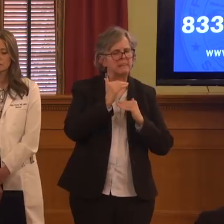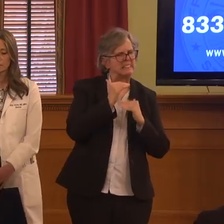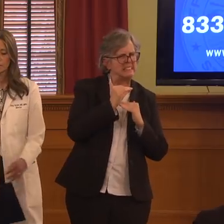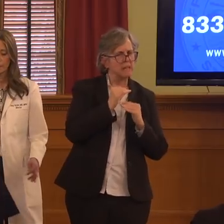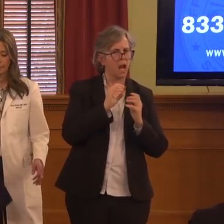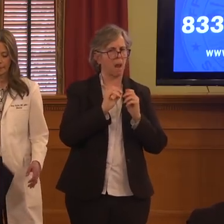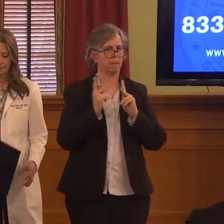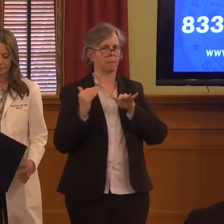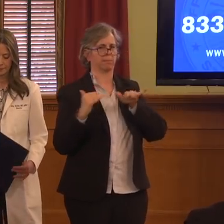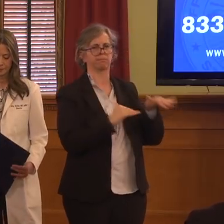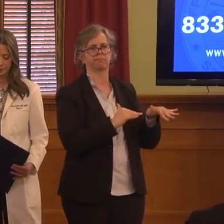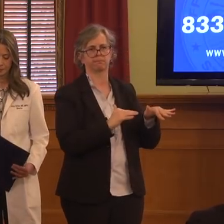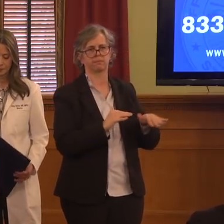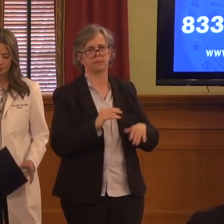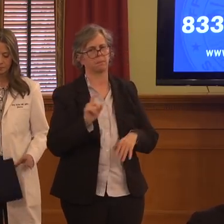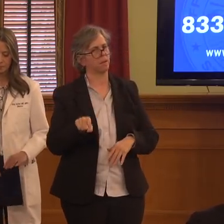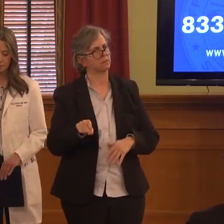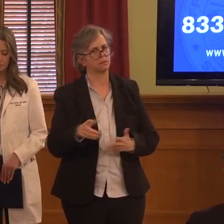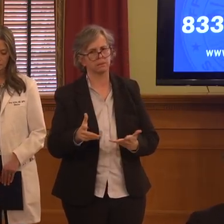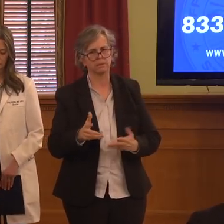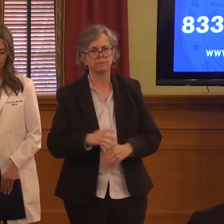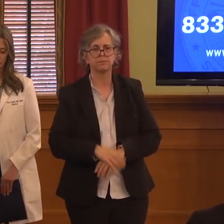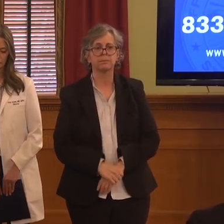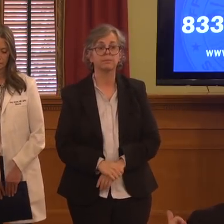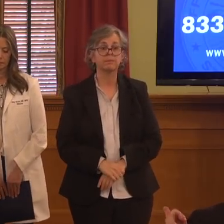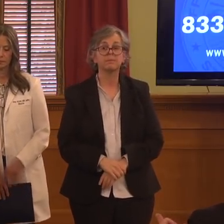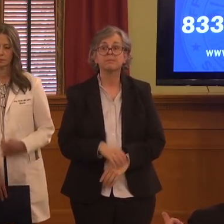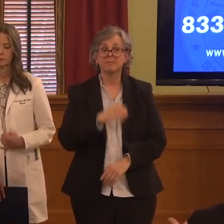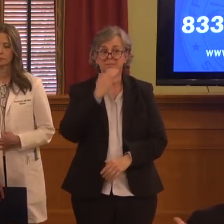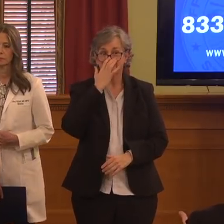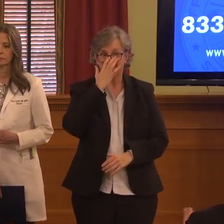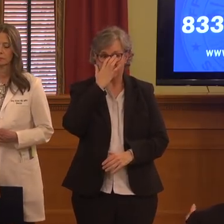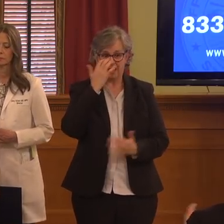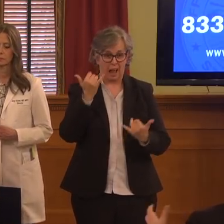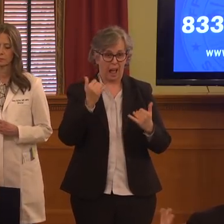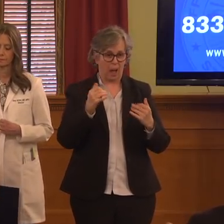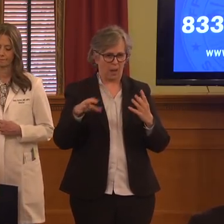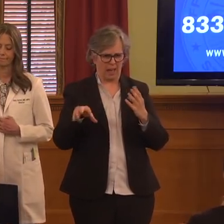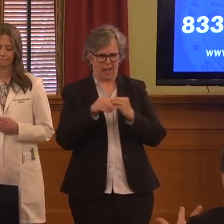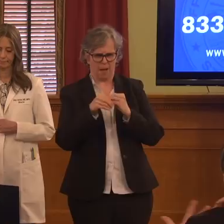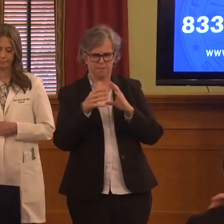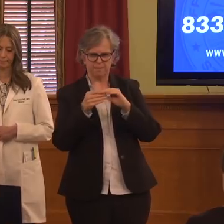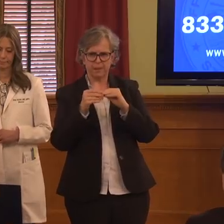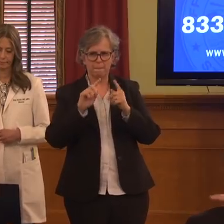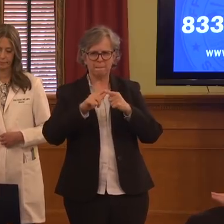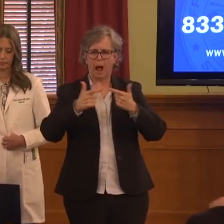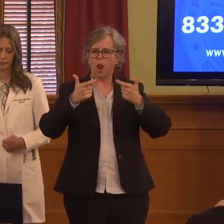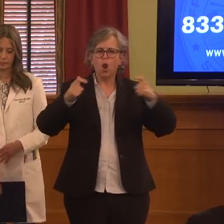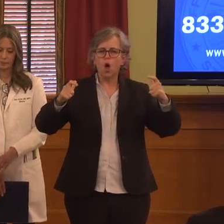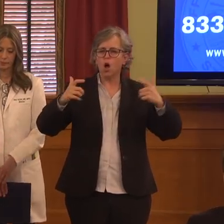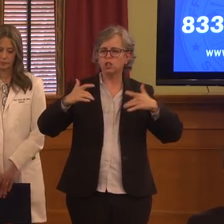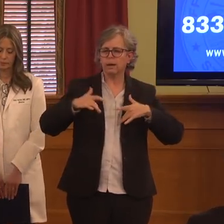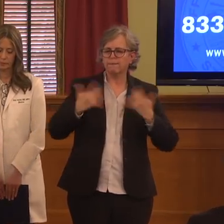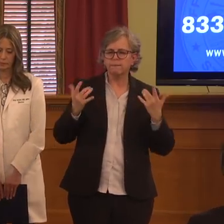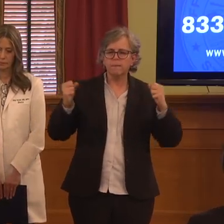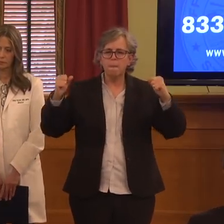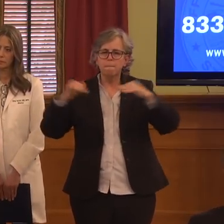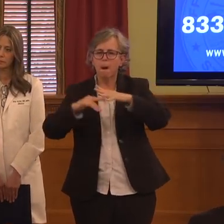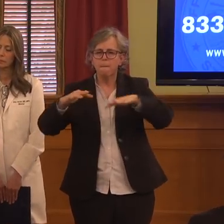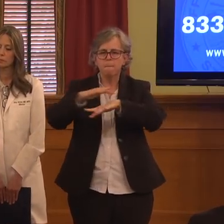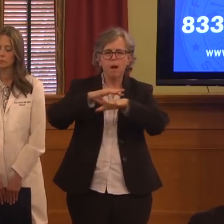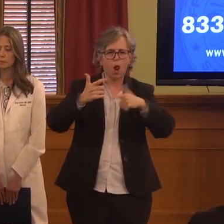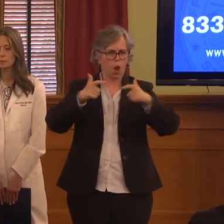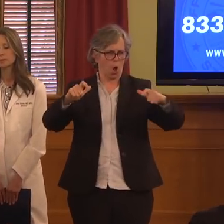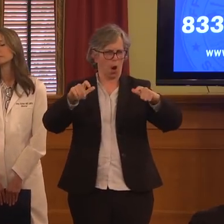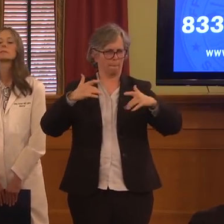Let me talk now about the large gatherings that are occurring in Ohio. In a moment, Dr. Acton